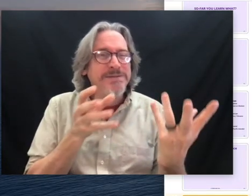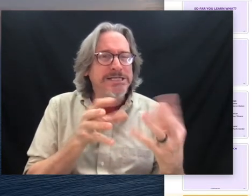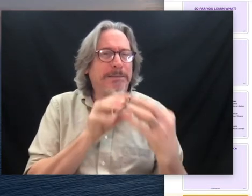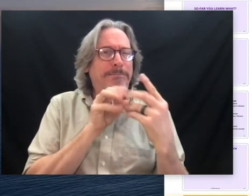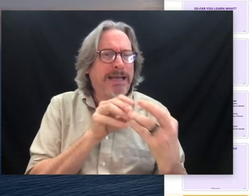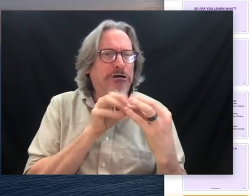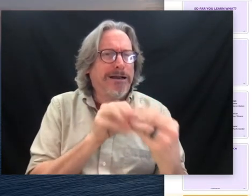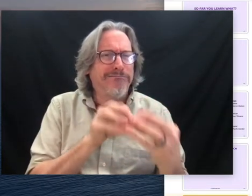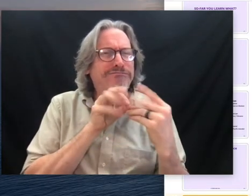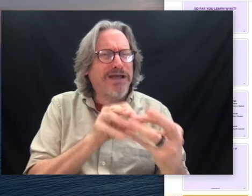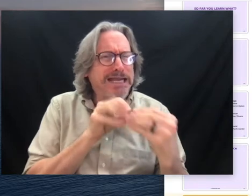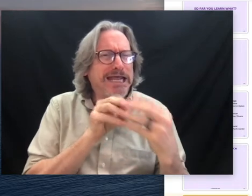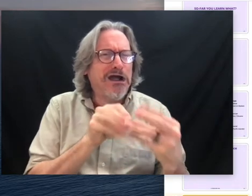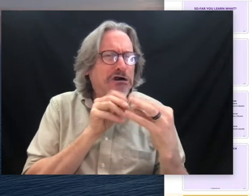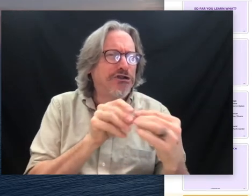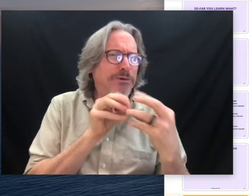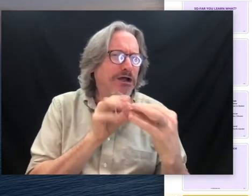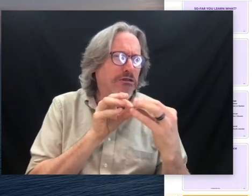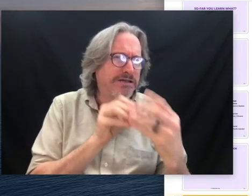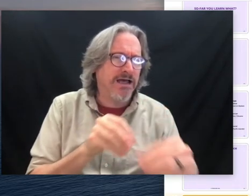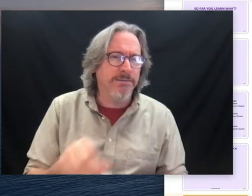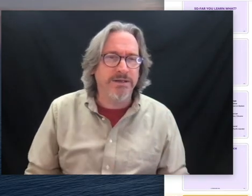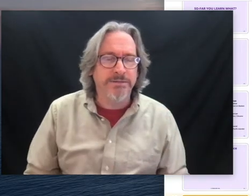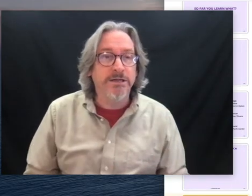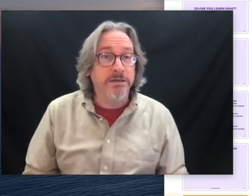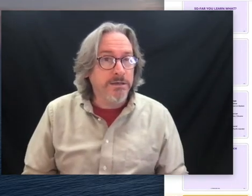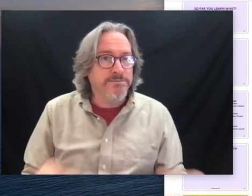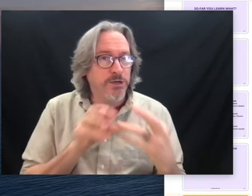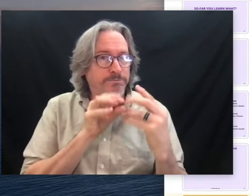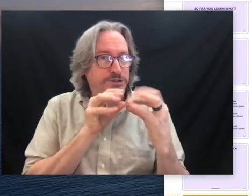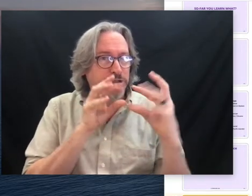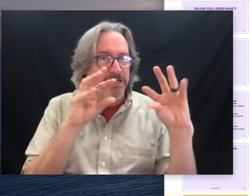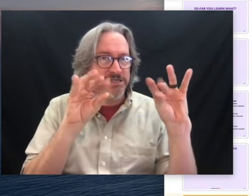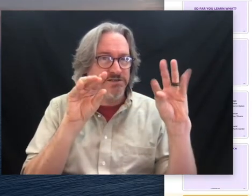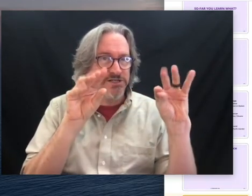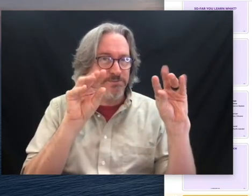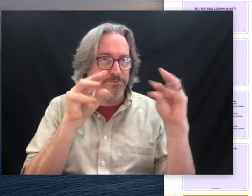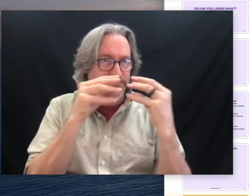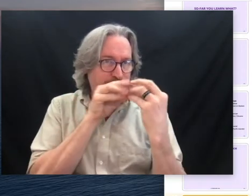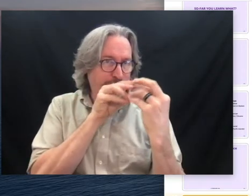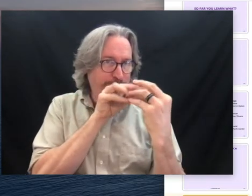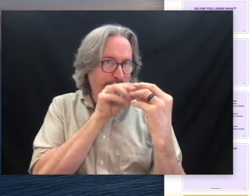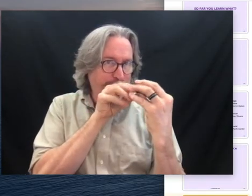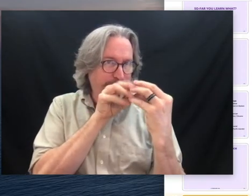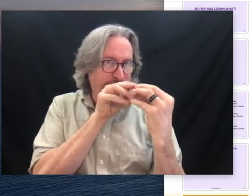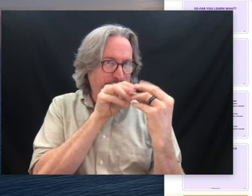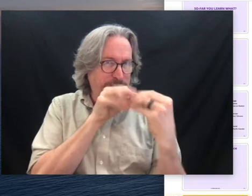this means like bickering, fighting, arguing all the time. So, and it's just